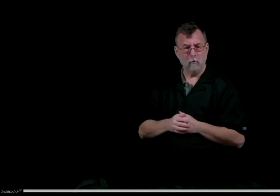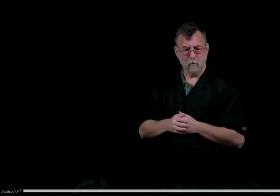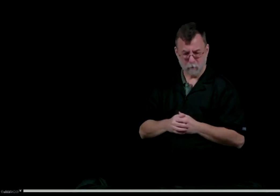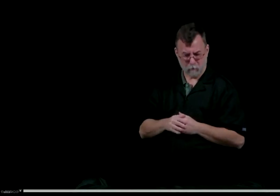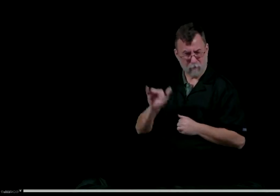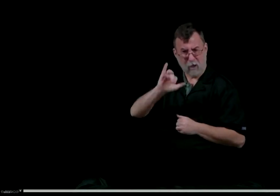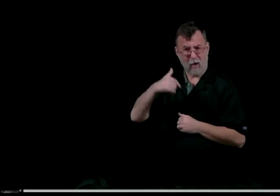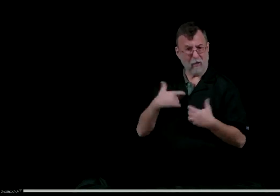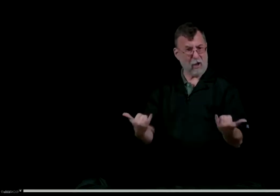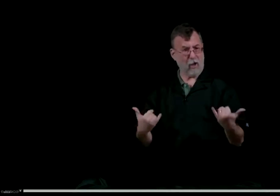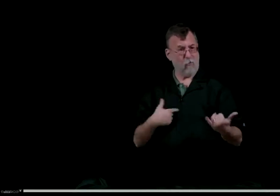Christ.